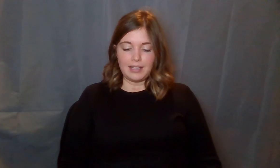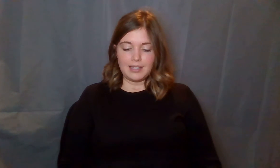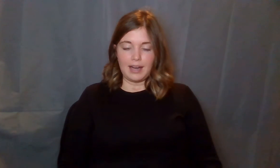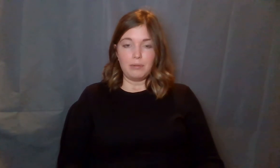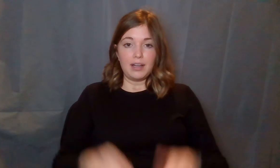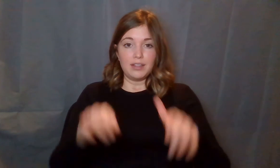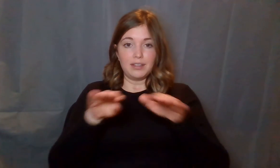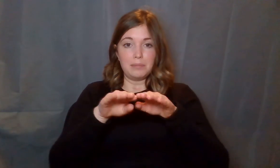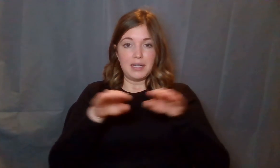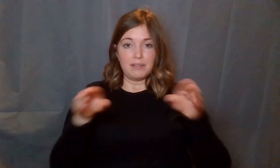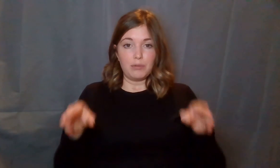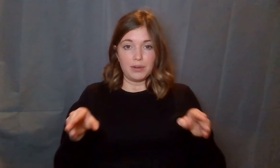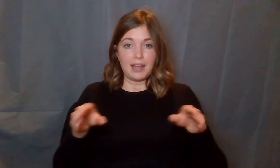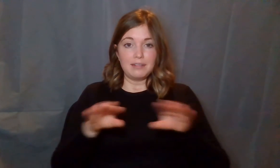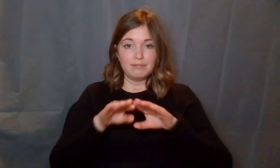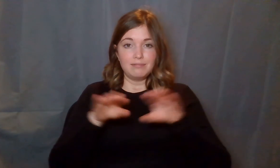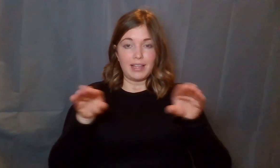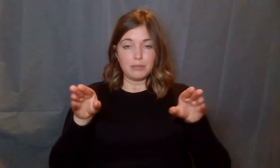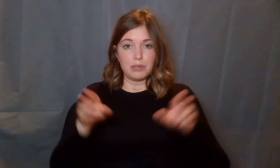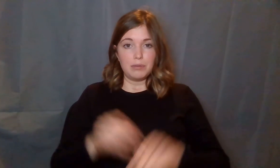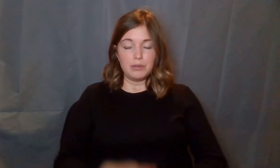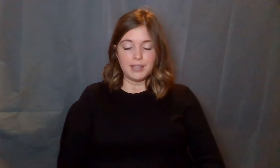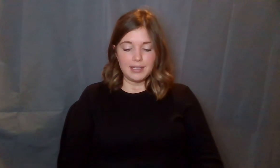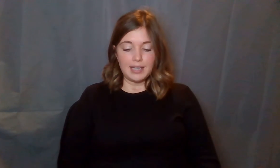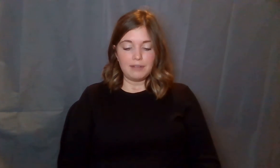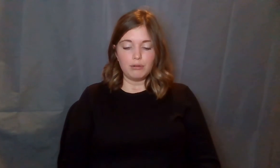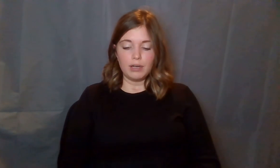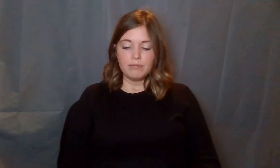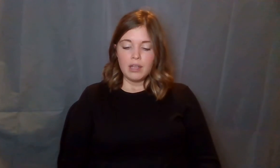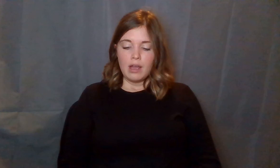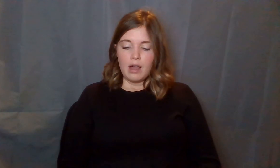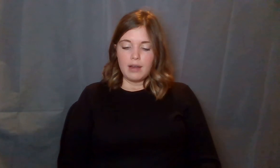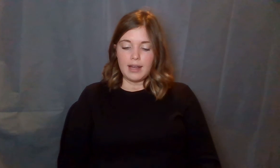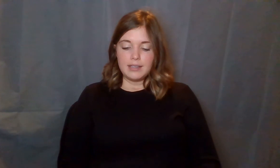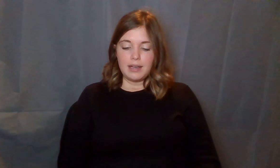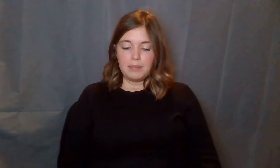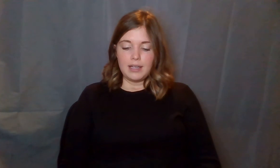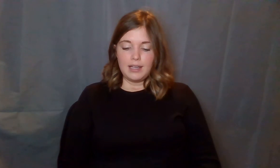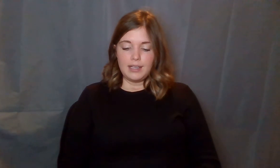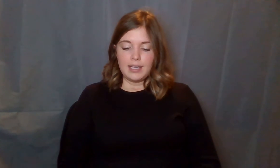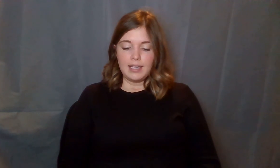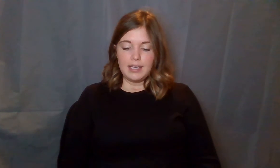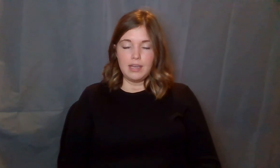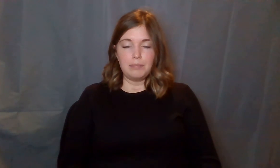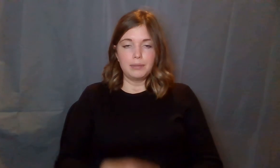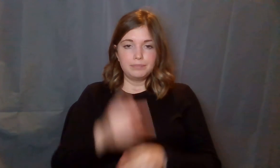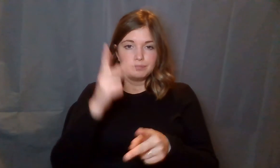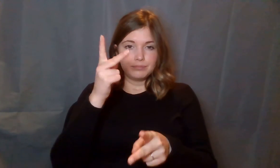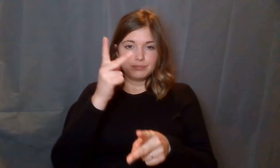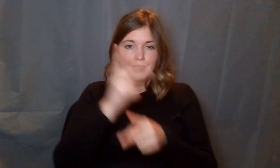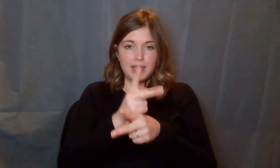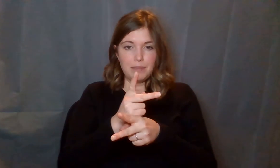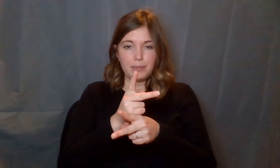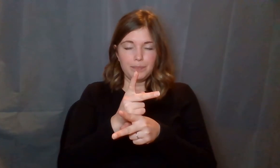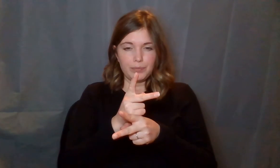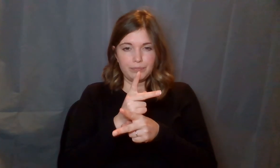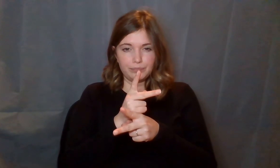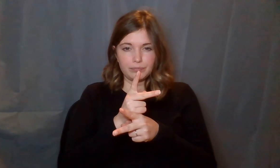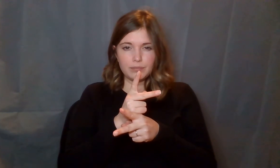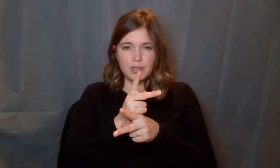That's kind of what I think they're meaning for. That's what you would use that sign for. Next up is keep. Keep.